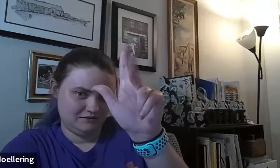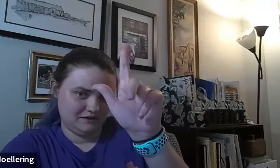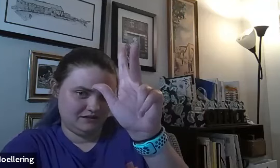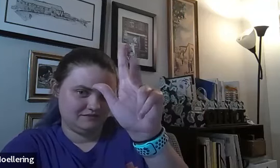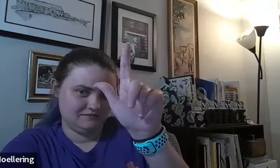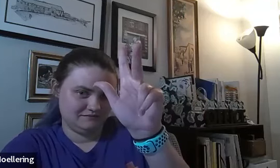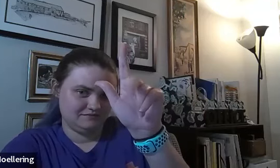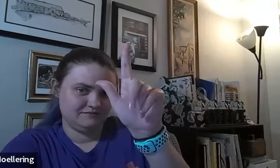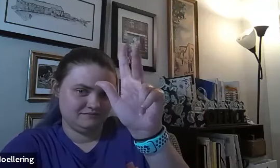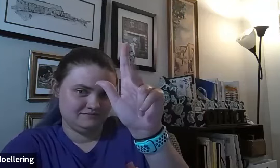23.